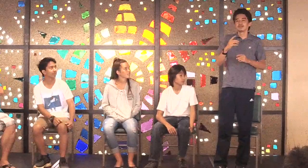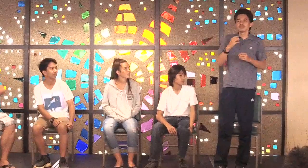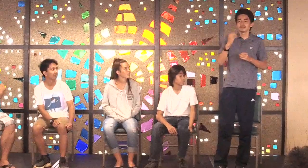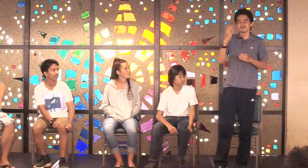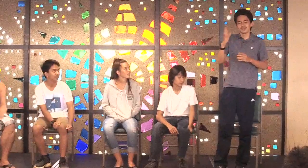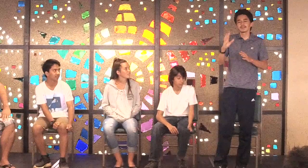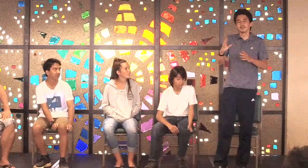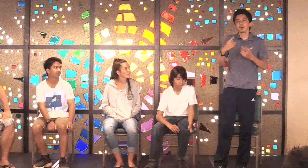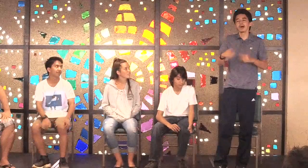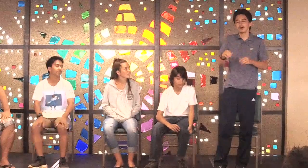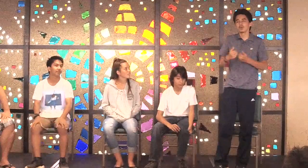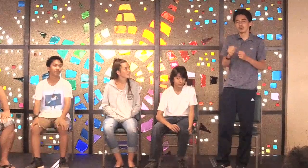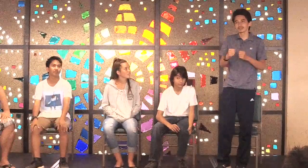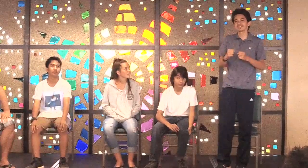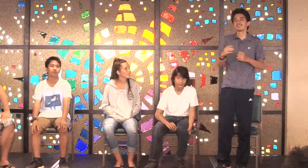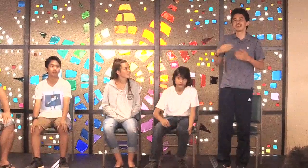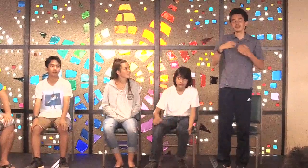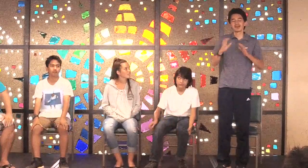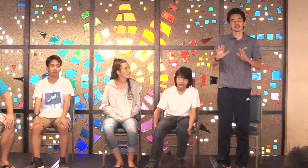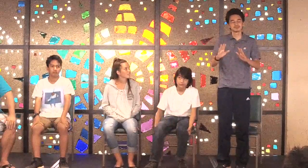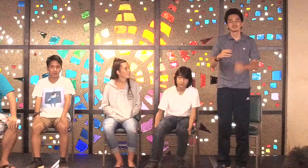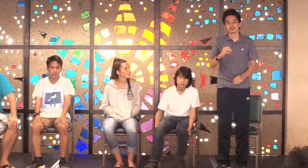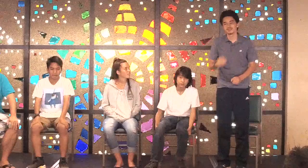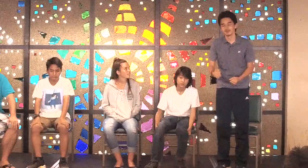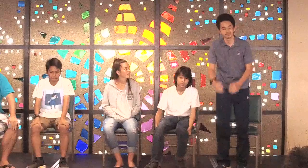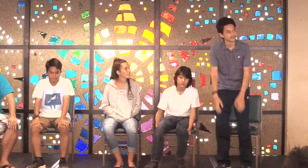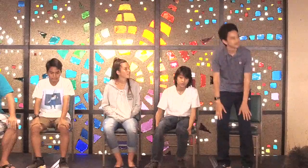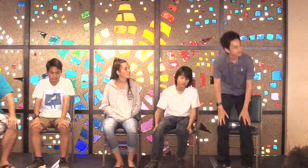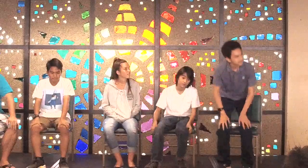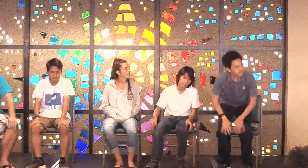I really let them know how it works and then I give